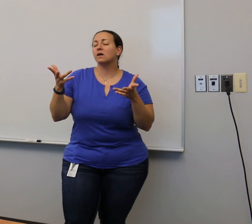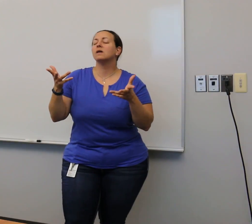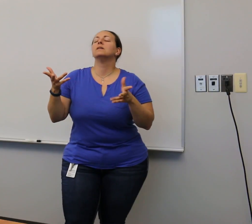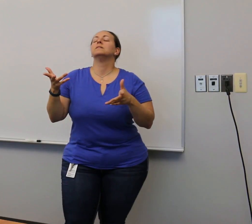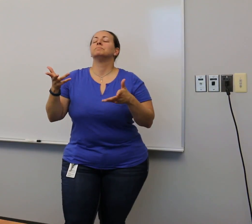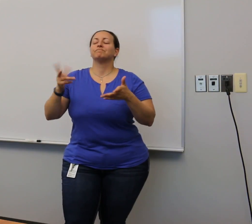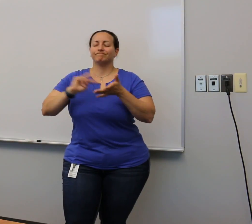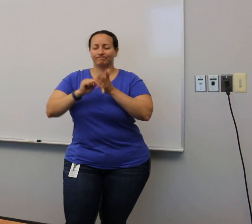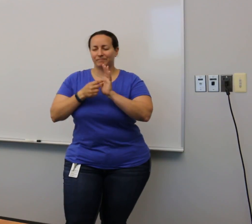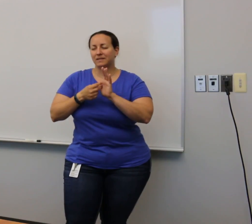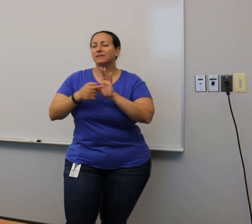2 is,